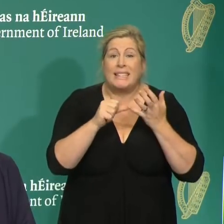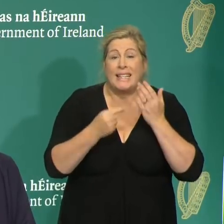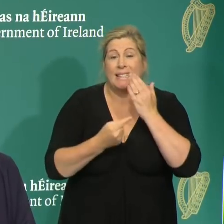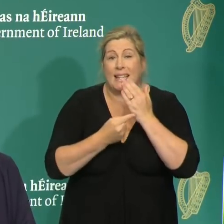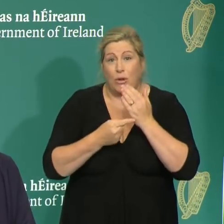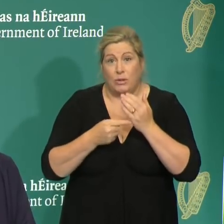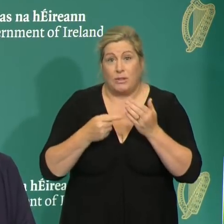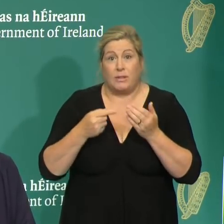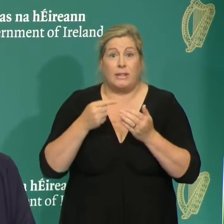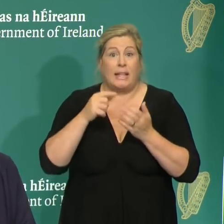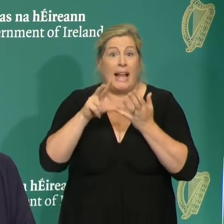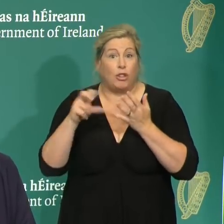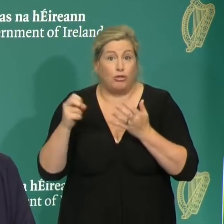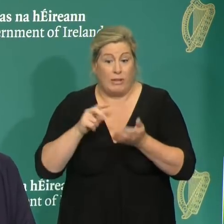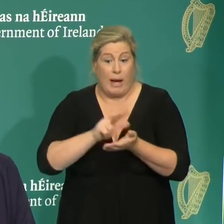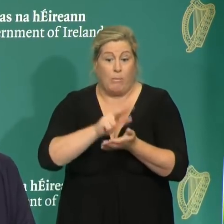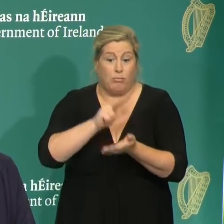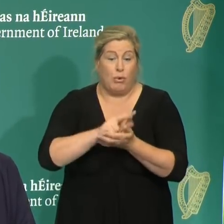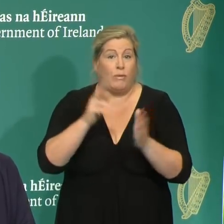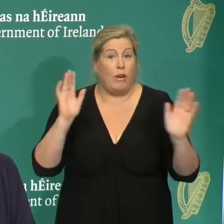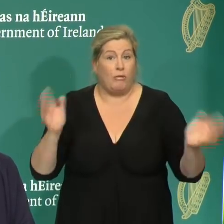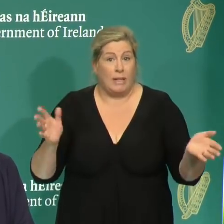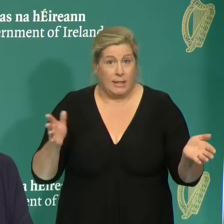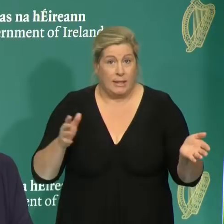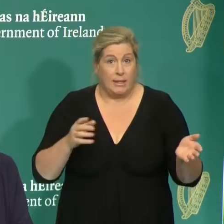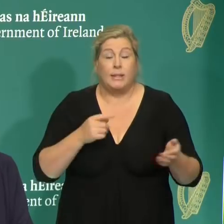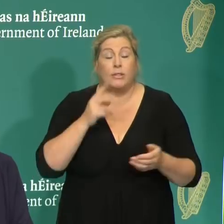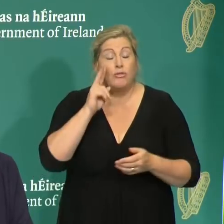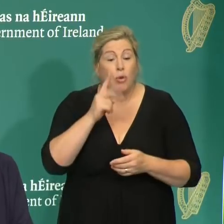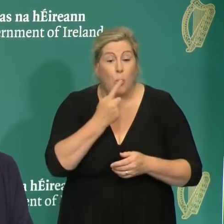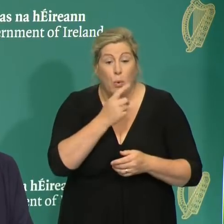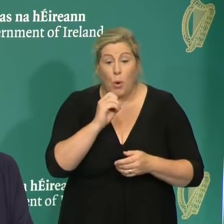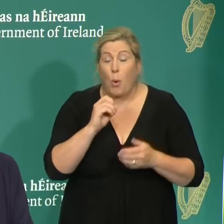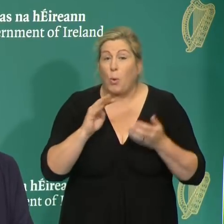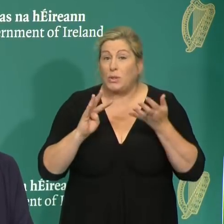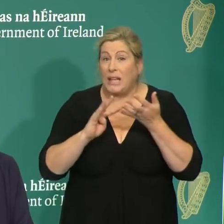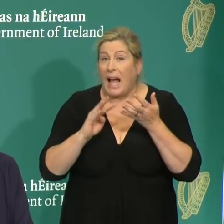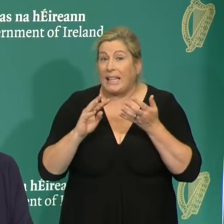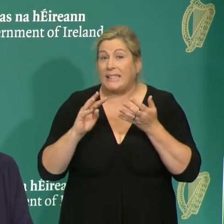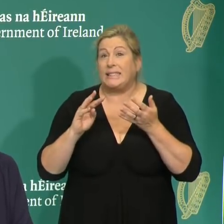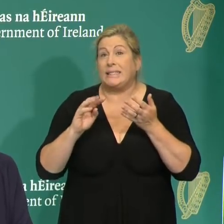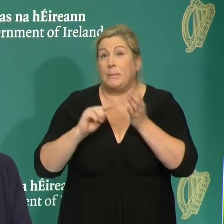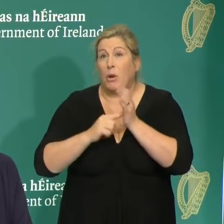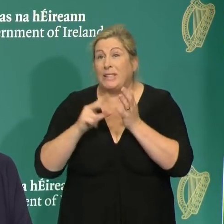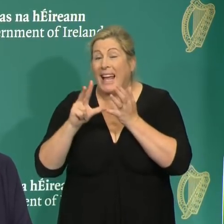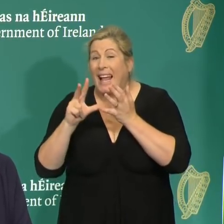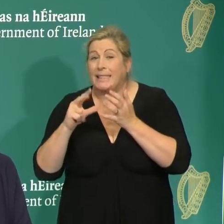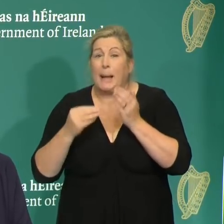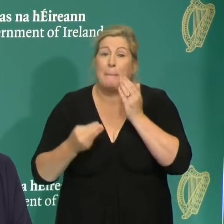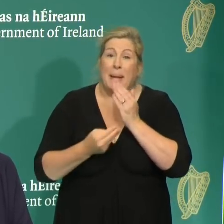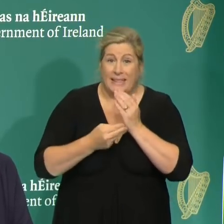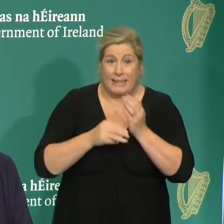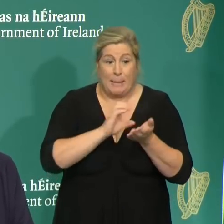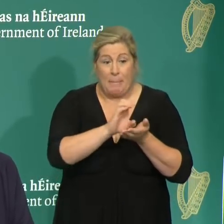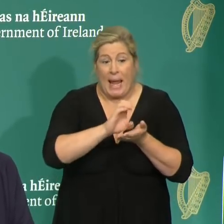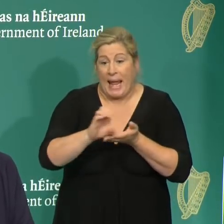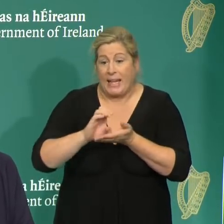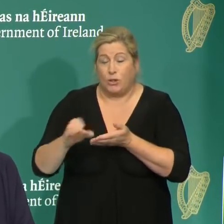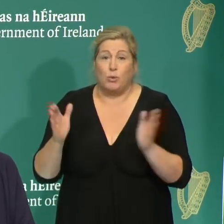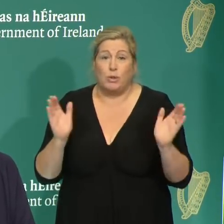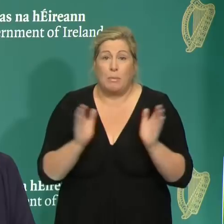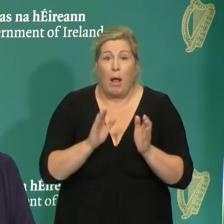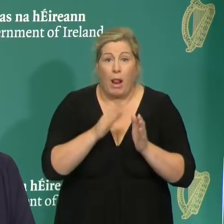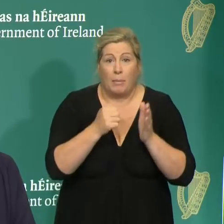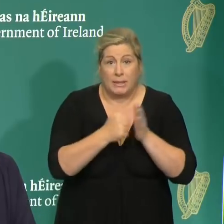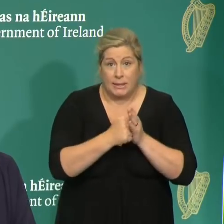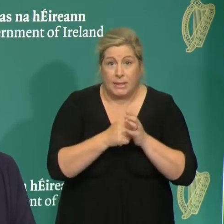26,870 approved, which saw a total of €109.8 million in payments made to small businesses. I've